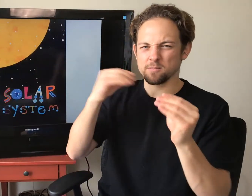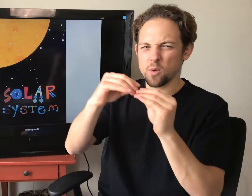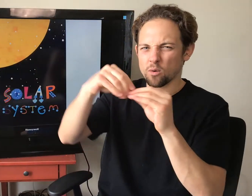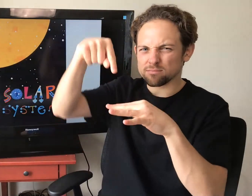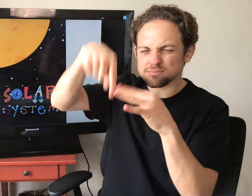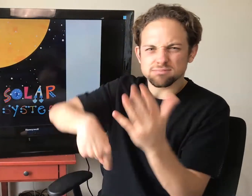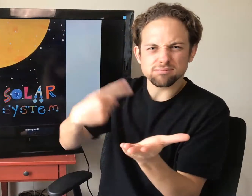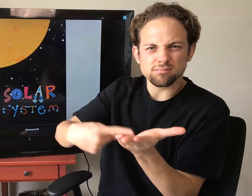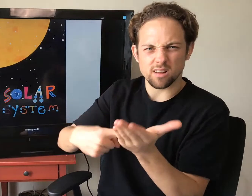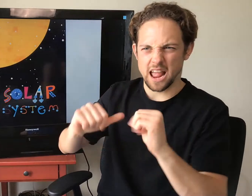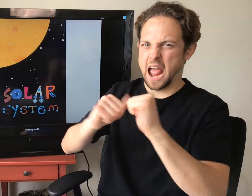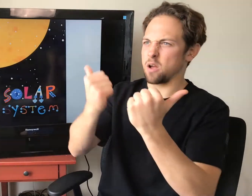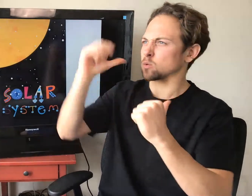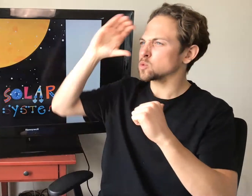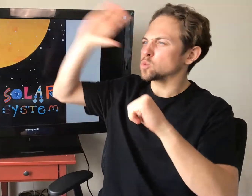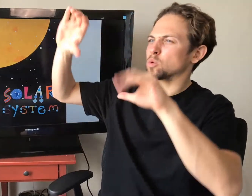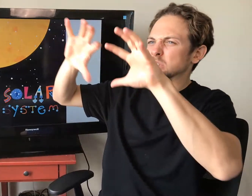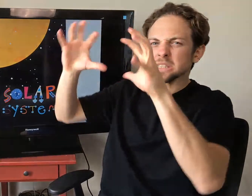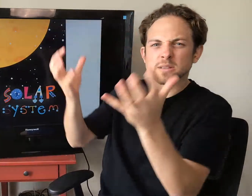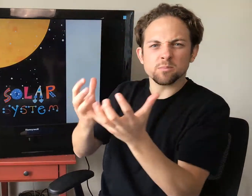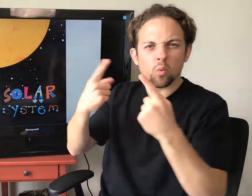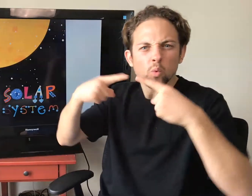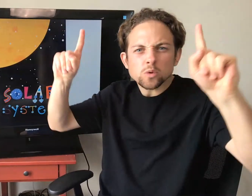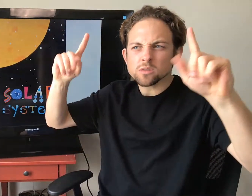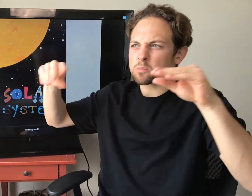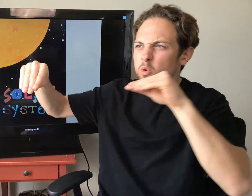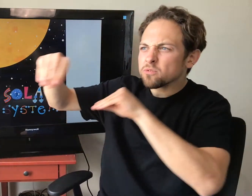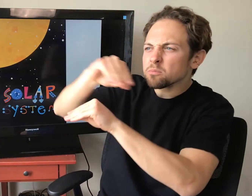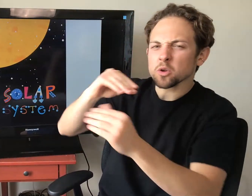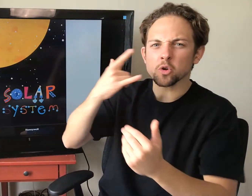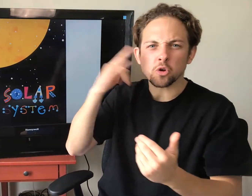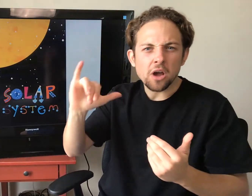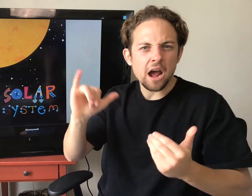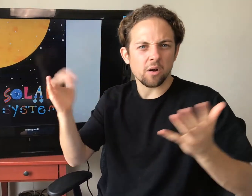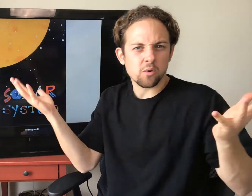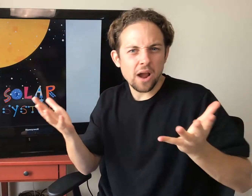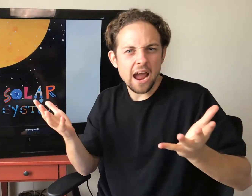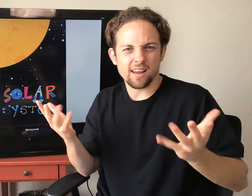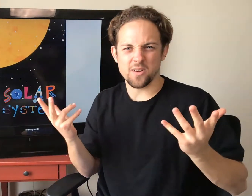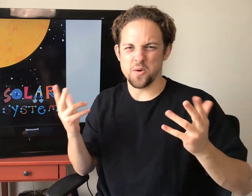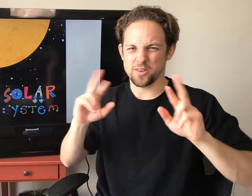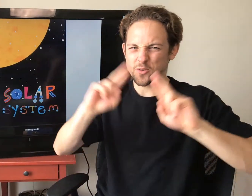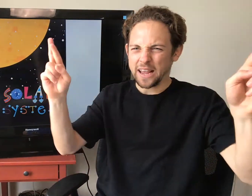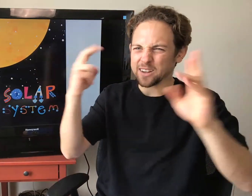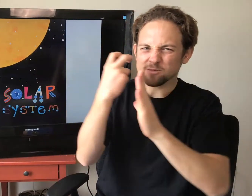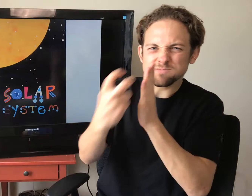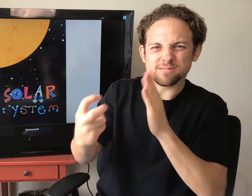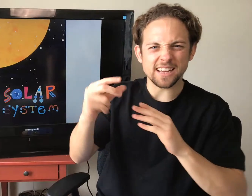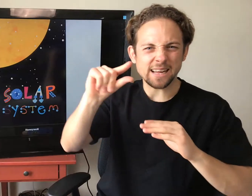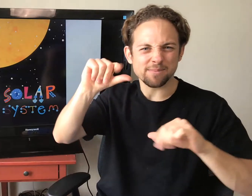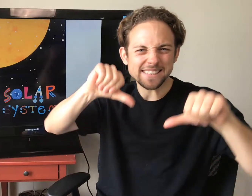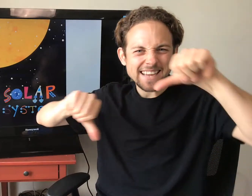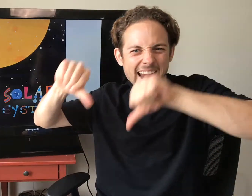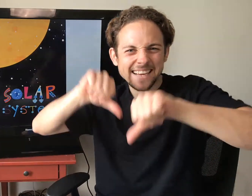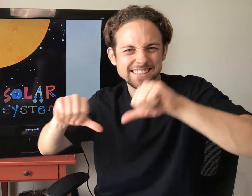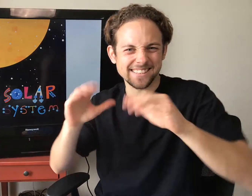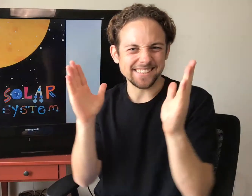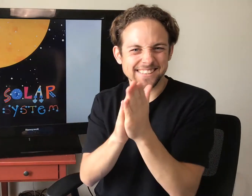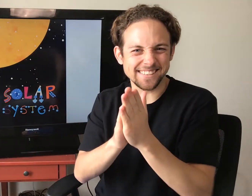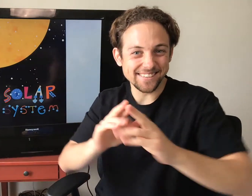their characteristics in the solar system. So today we're going to continue that discussion about how the solar system actually works.